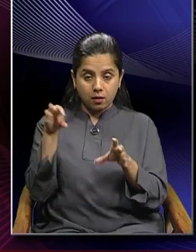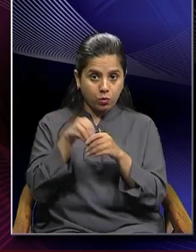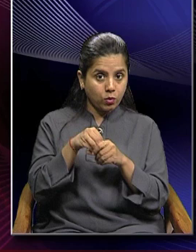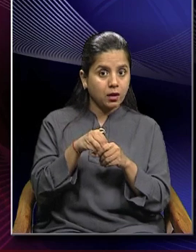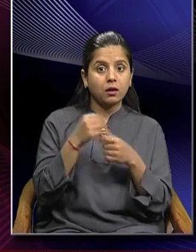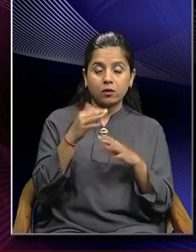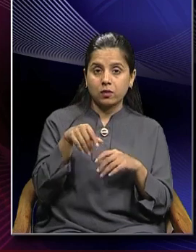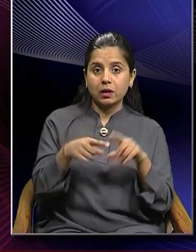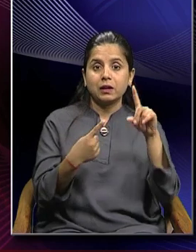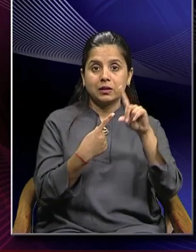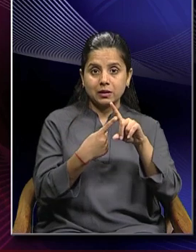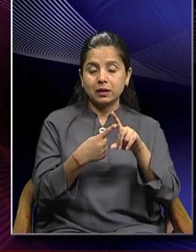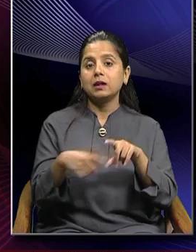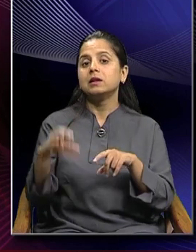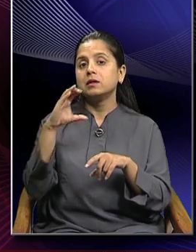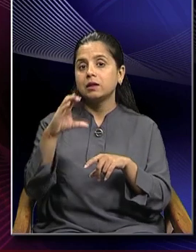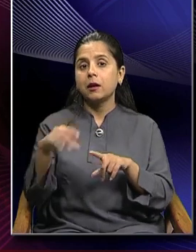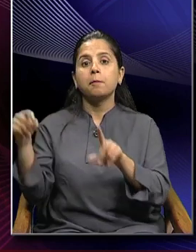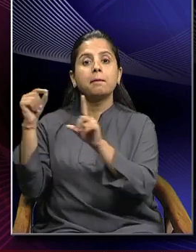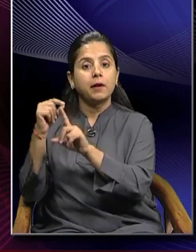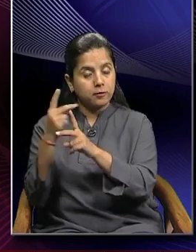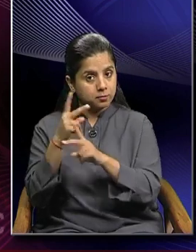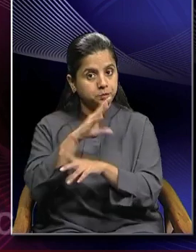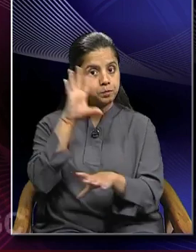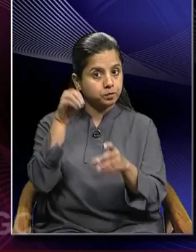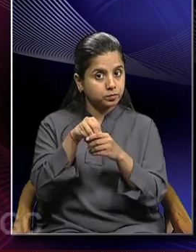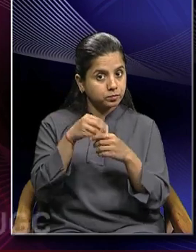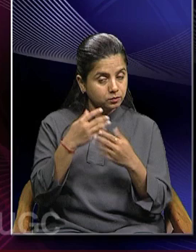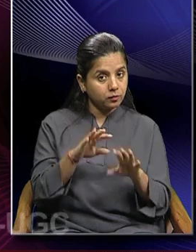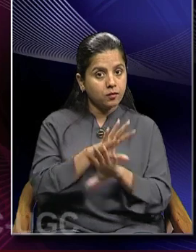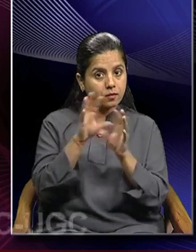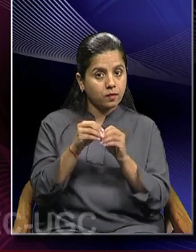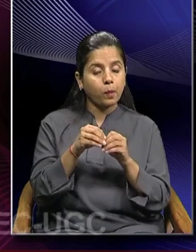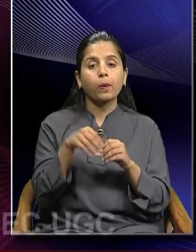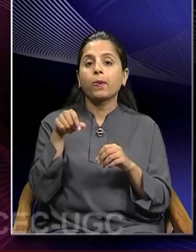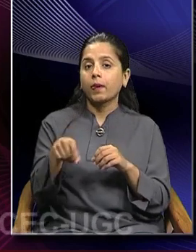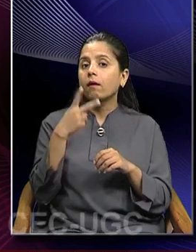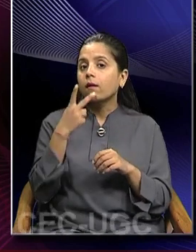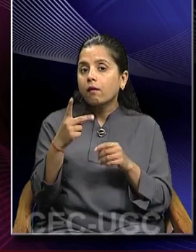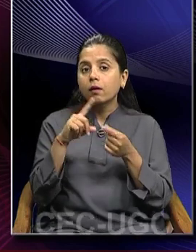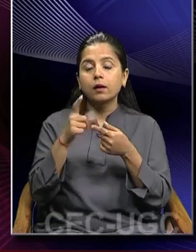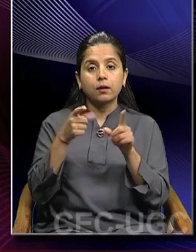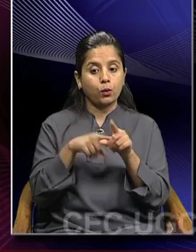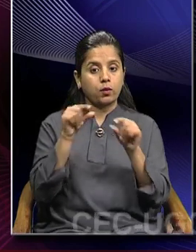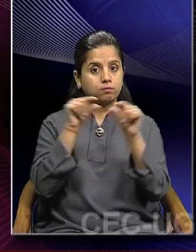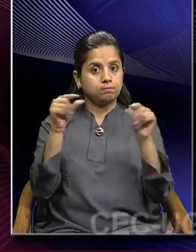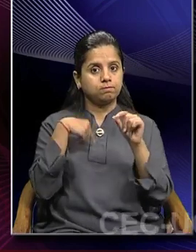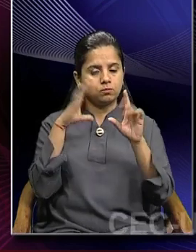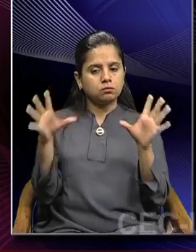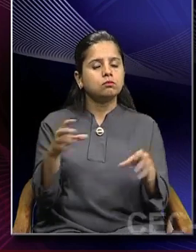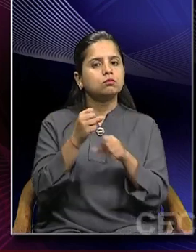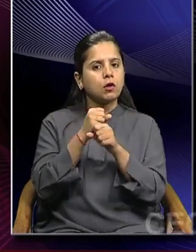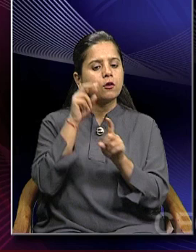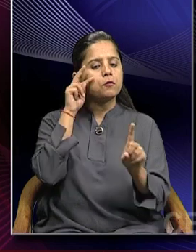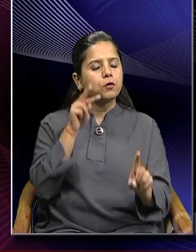three T, C and P, and we combine all the equations, we can arrive at a comprehensive view